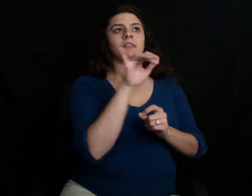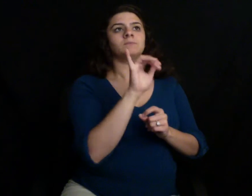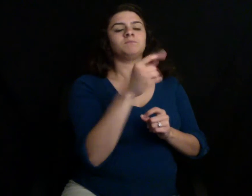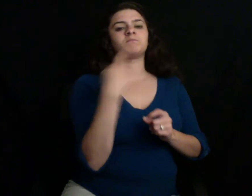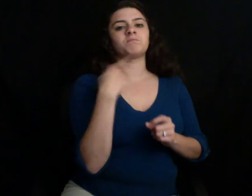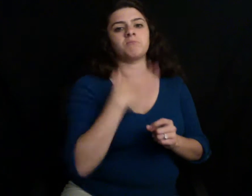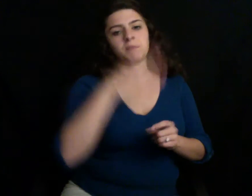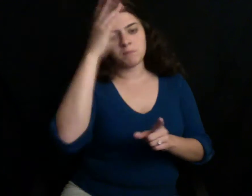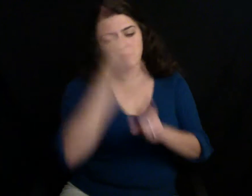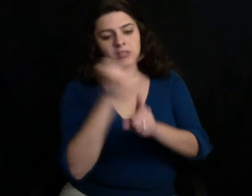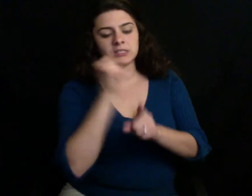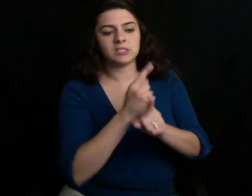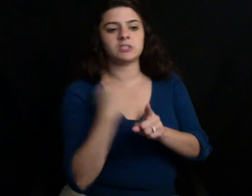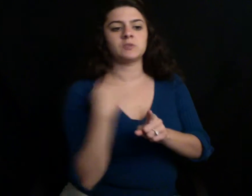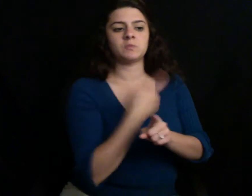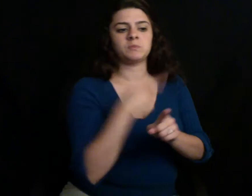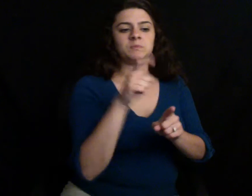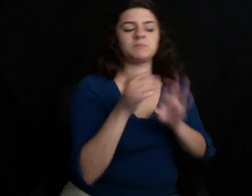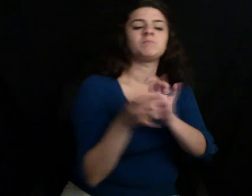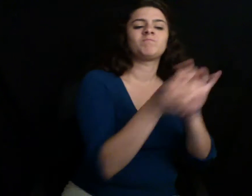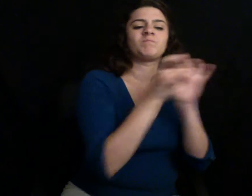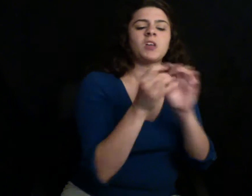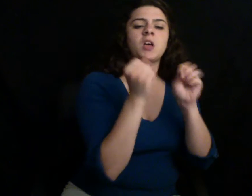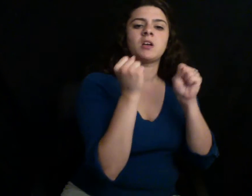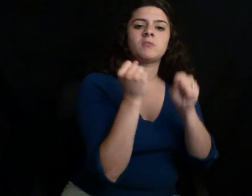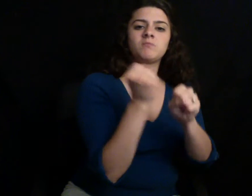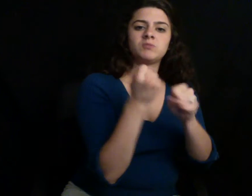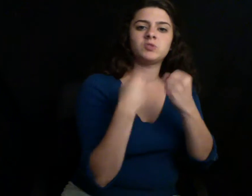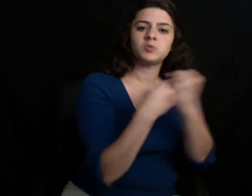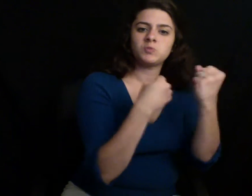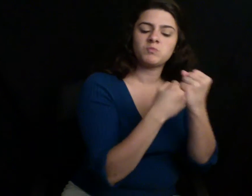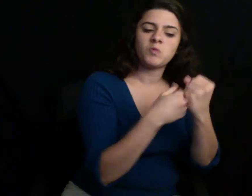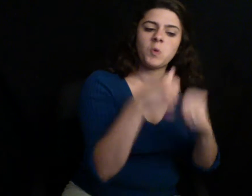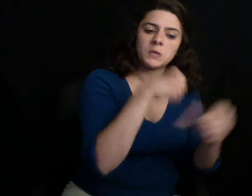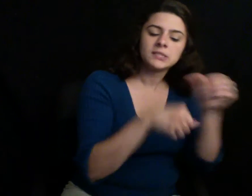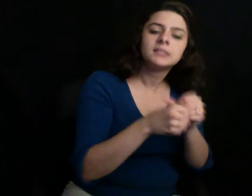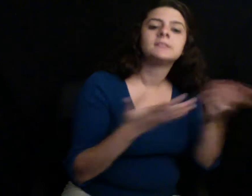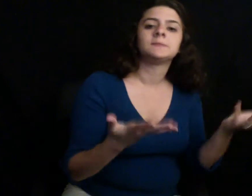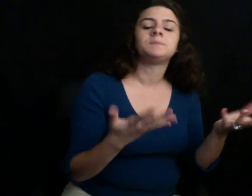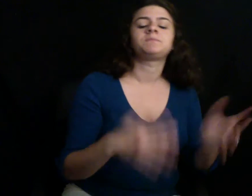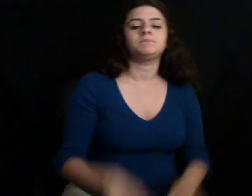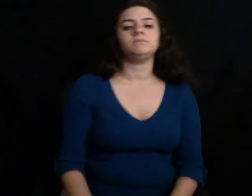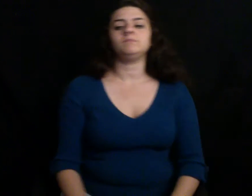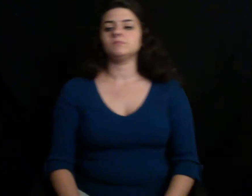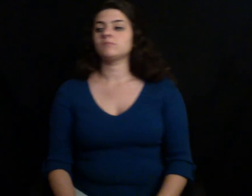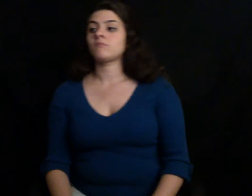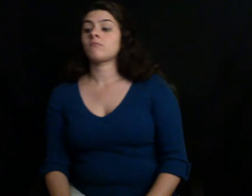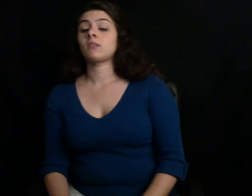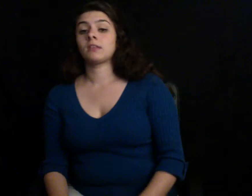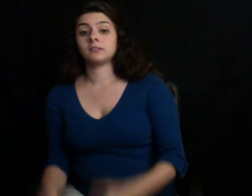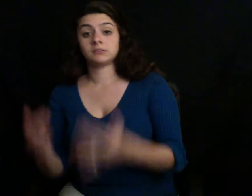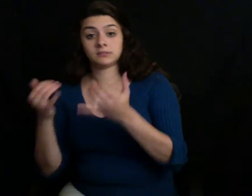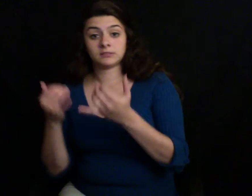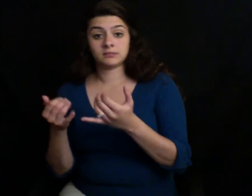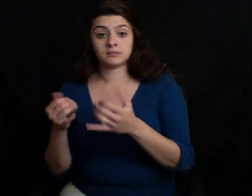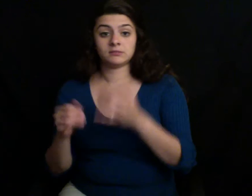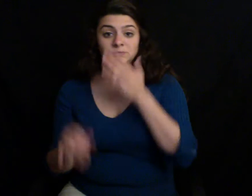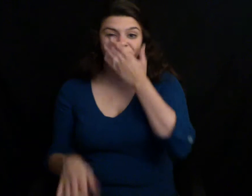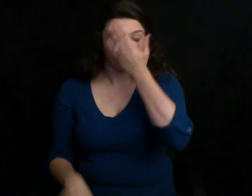coming together with your brothers, because that's all you have. At this time, one of the only places that Daystorm found solace and